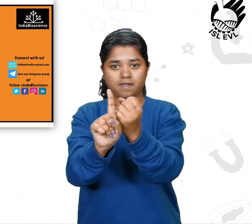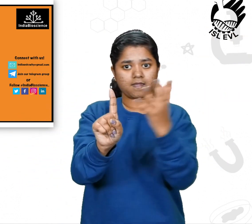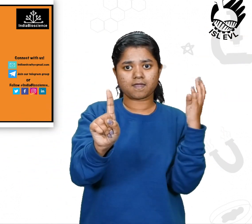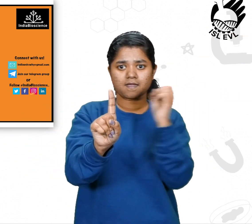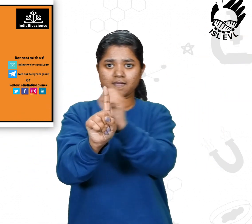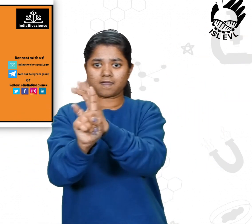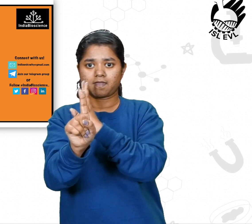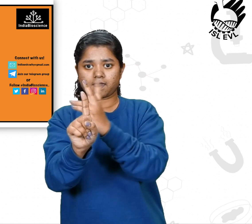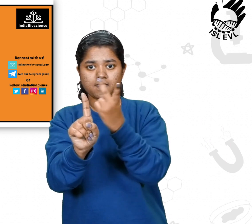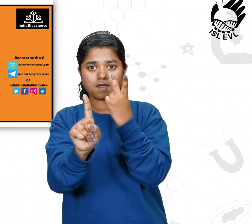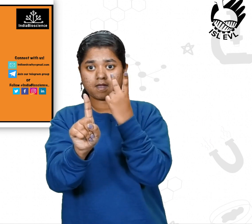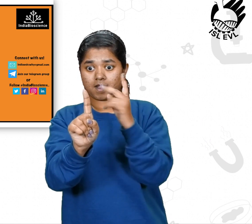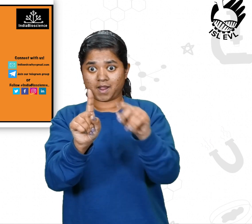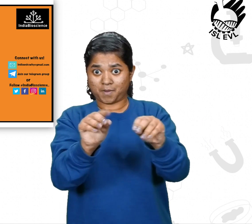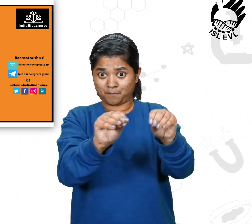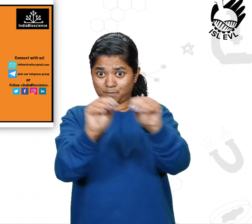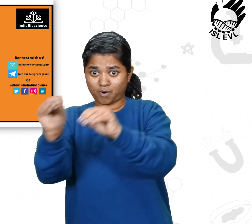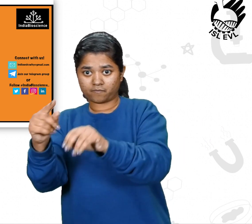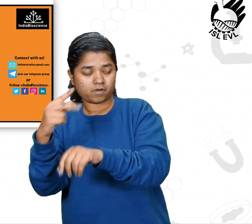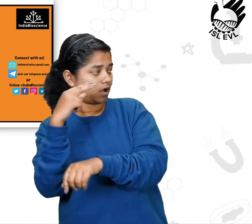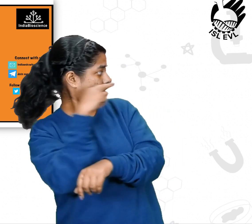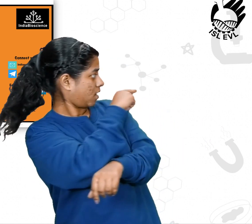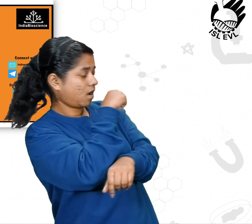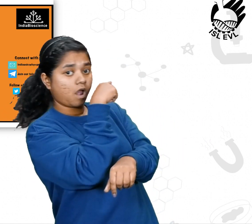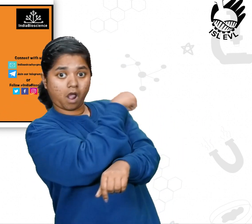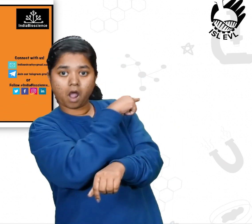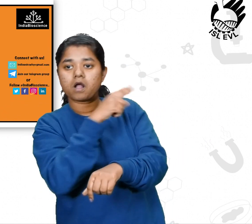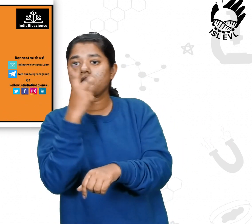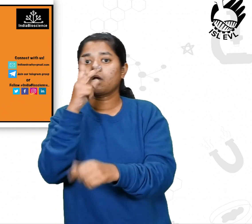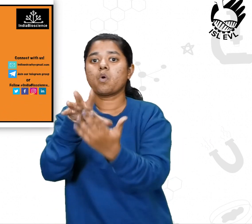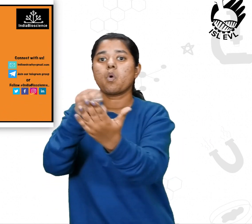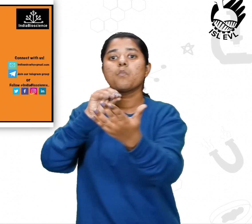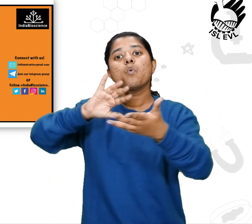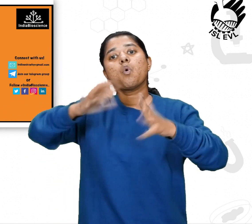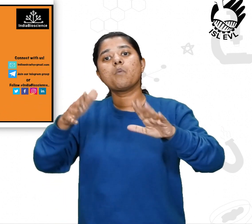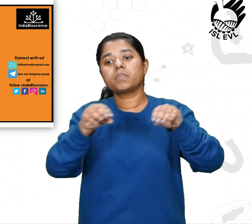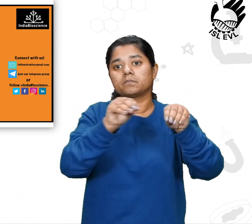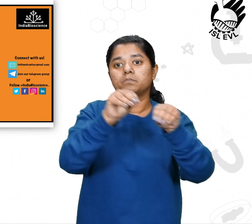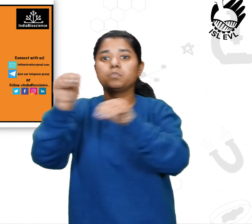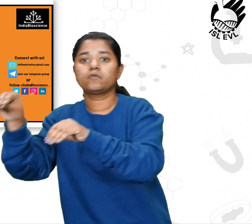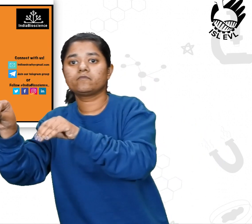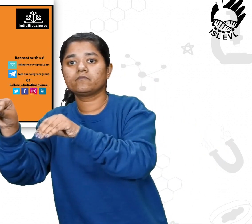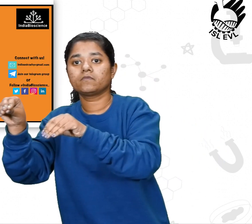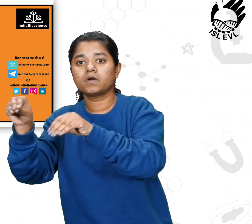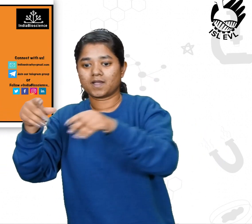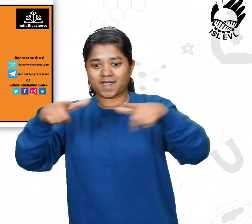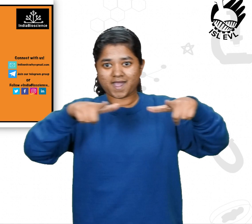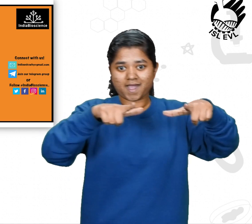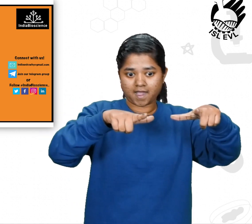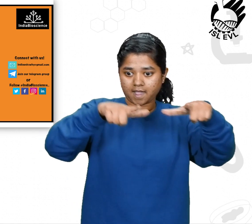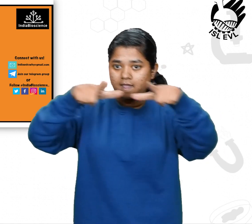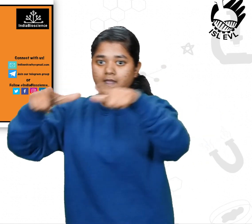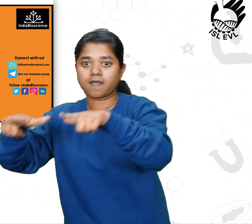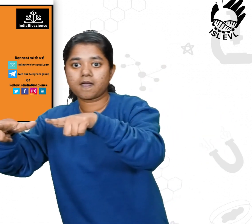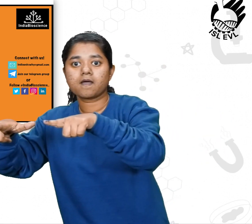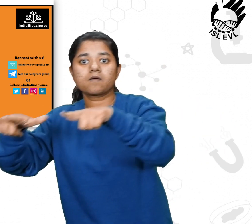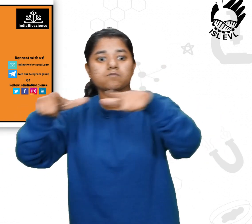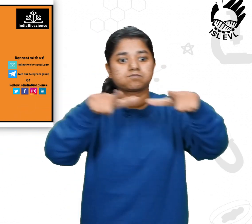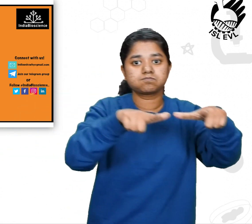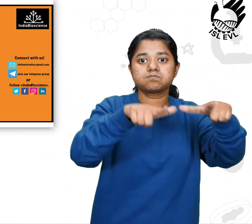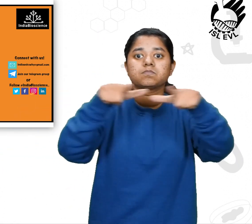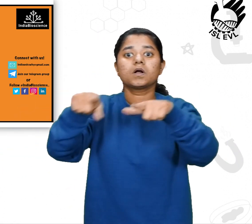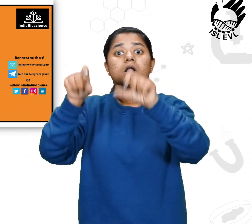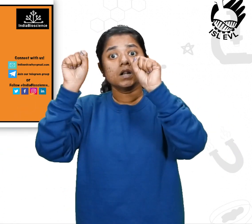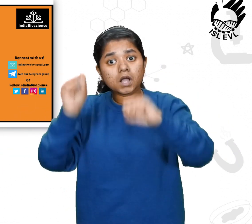Sometimes this sudden coordinated flapping of the bird's wings can even startle the predator away from the group.